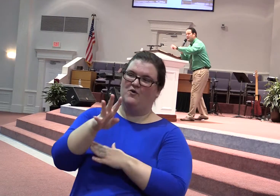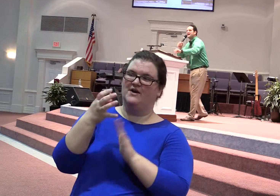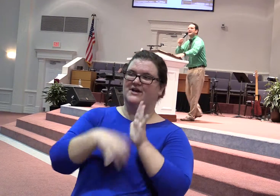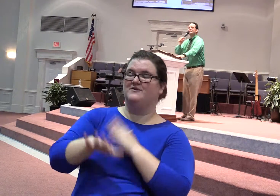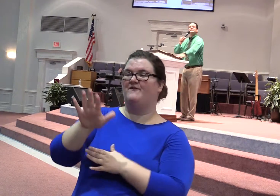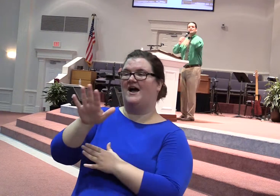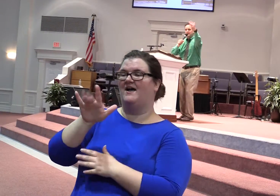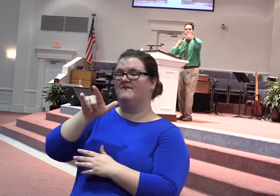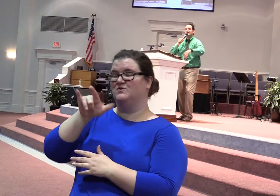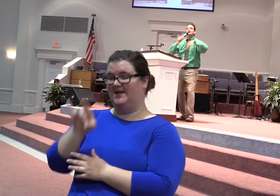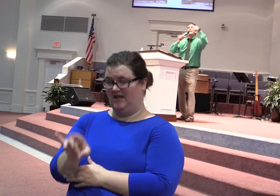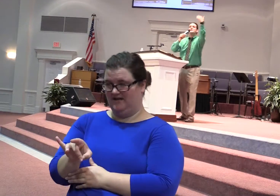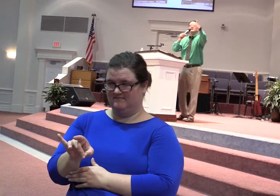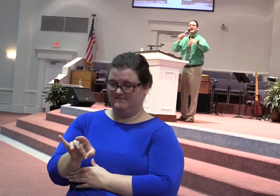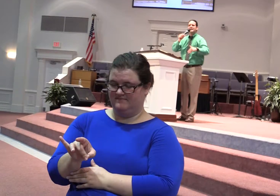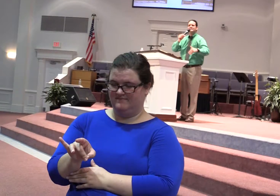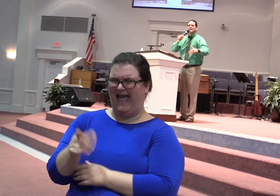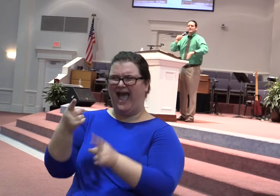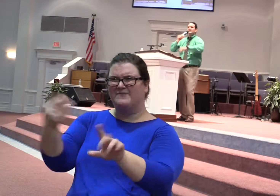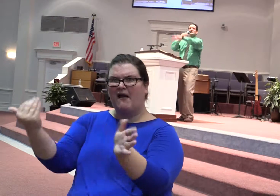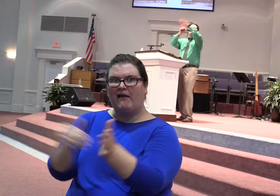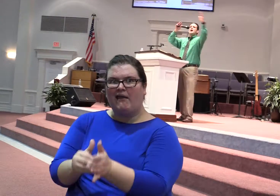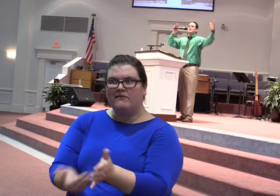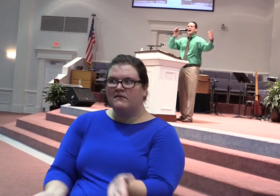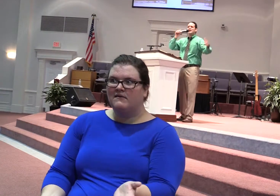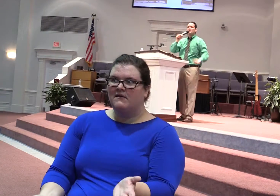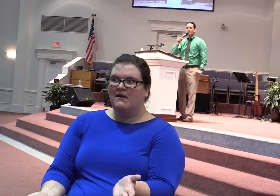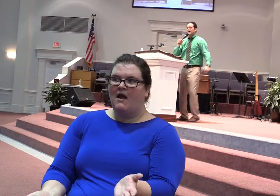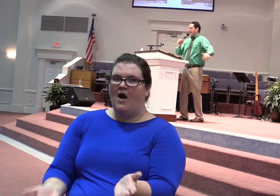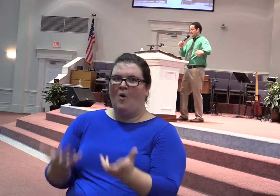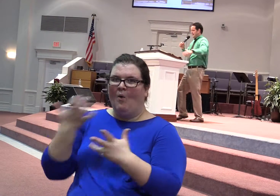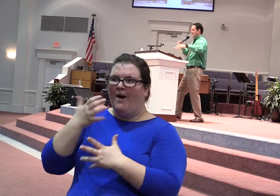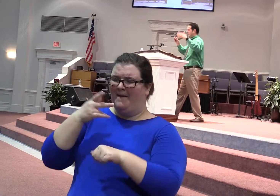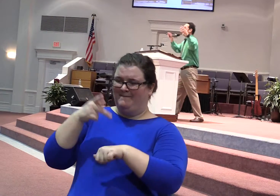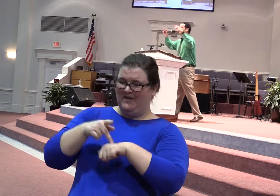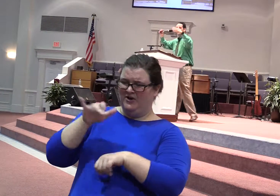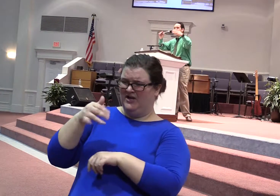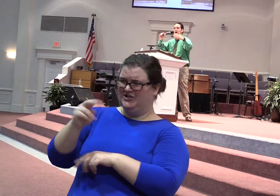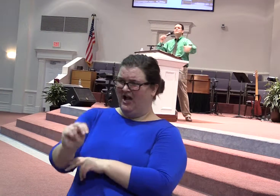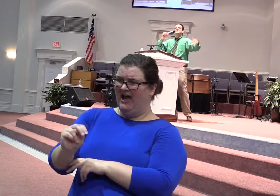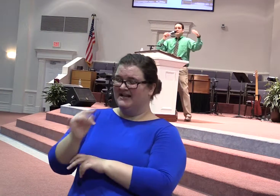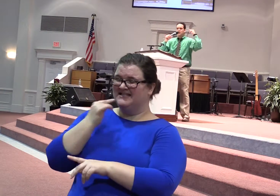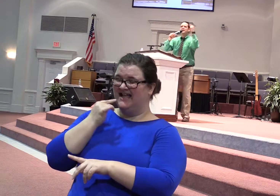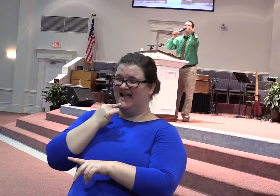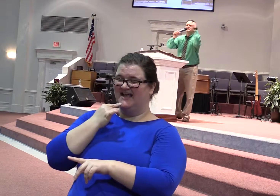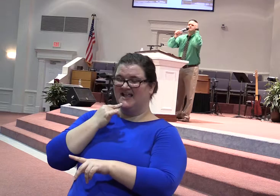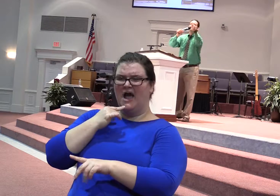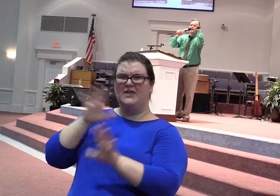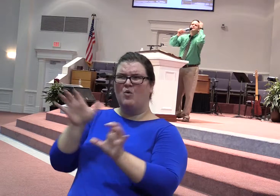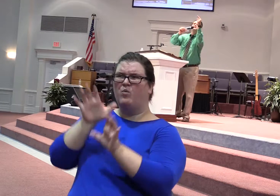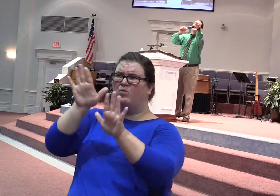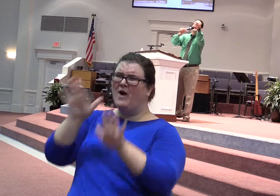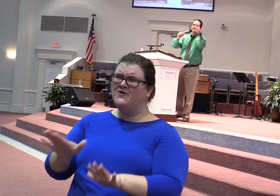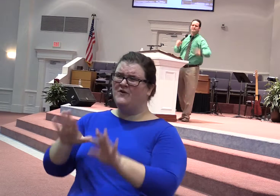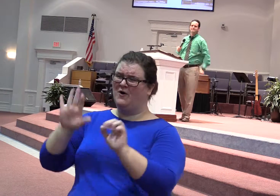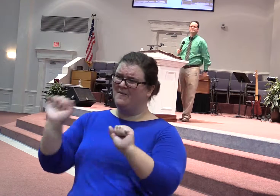verse 28. It happens again. They do another mighty work, and then they counsel come the religious people